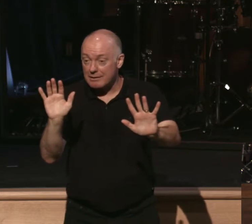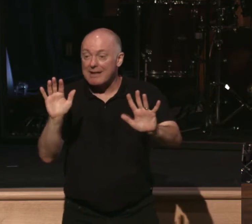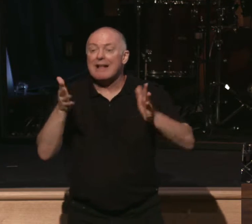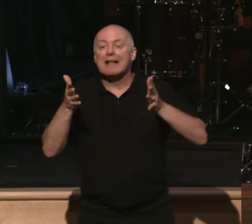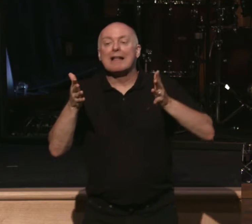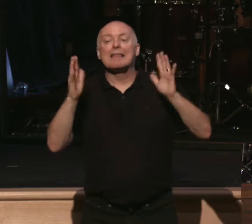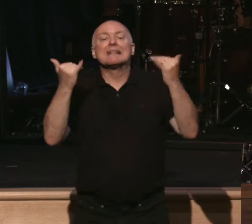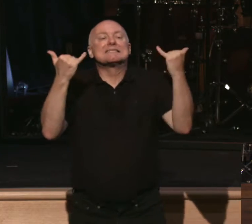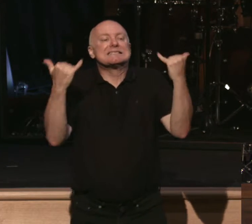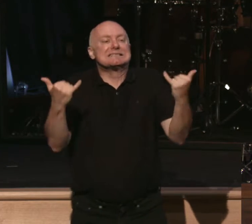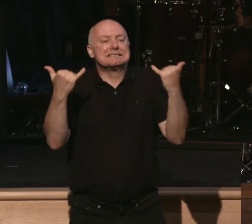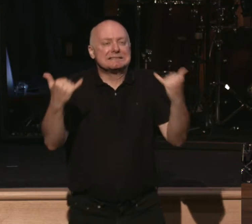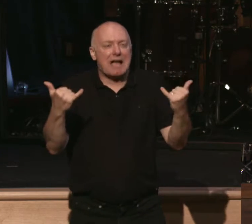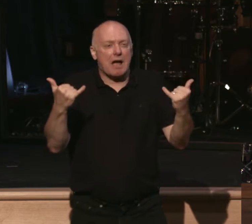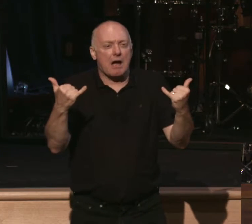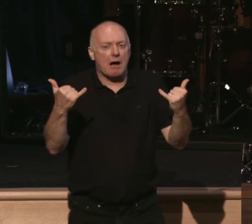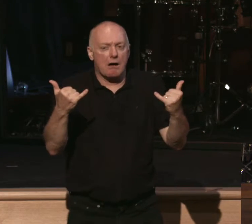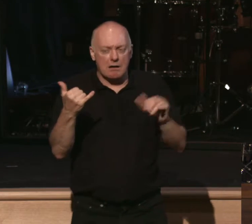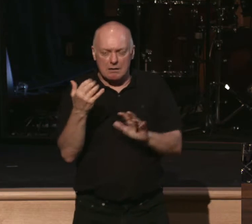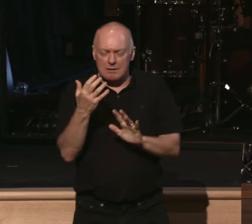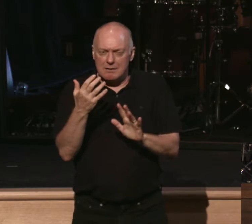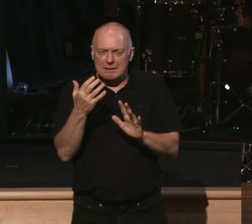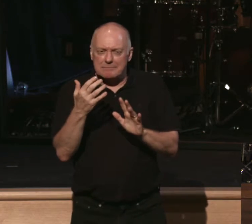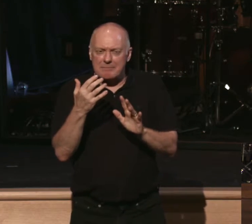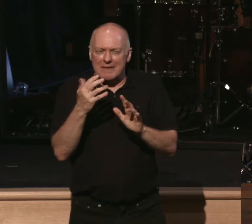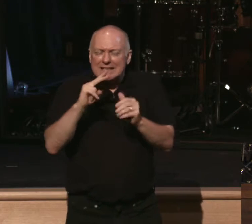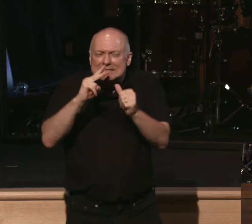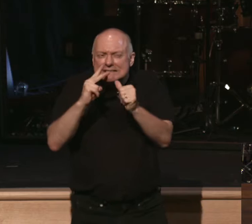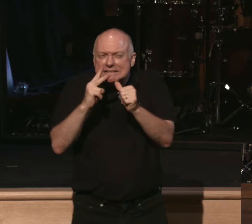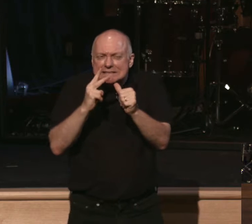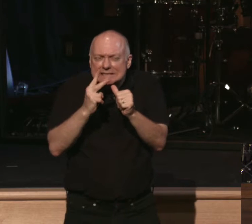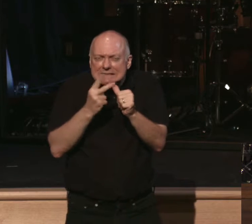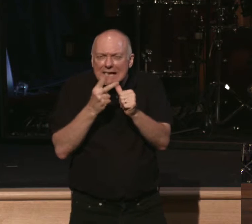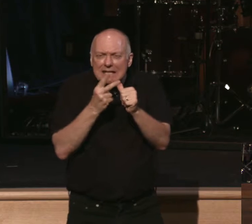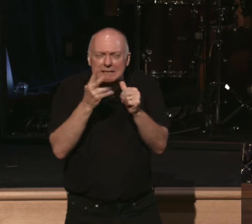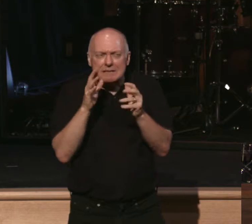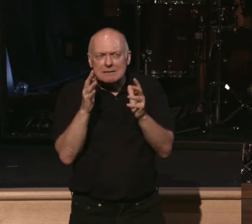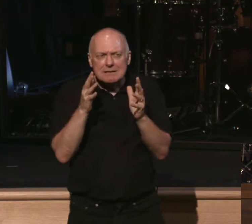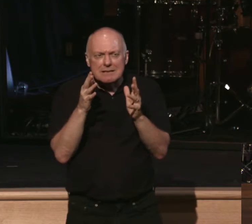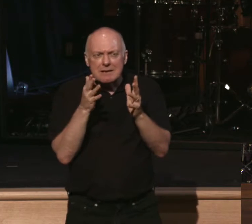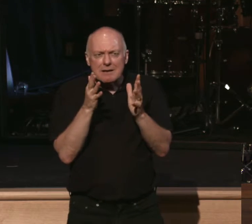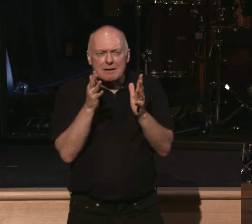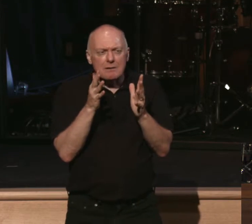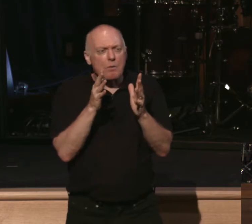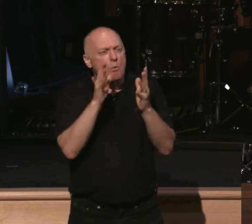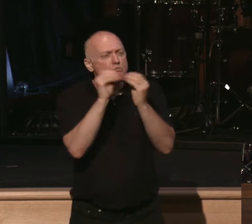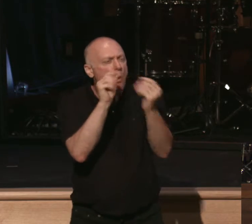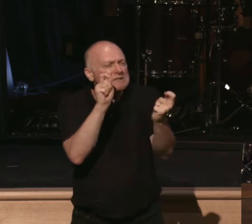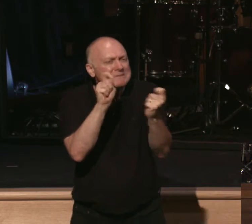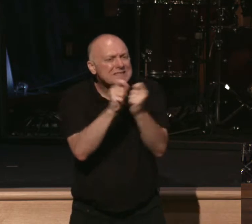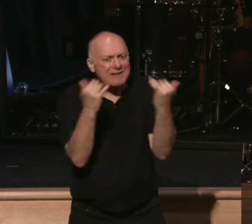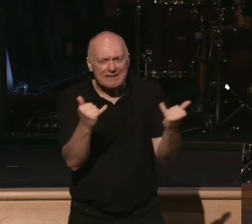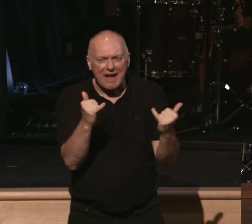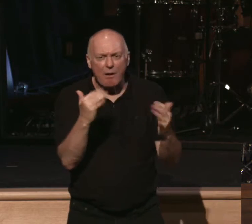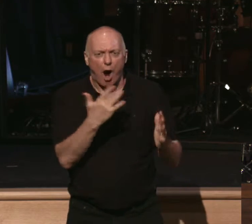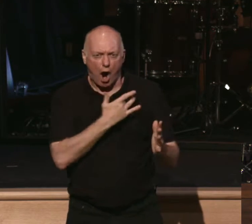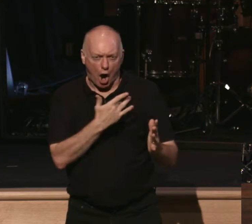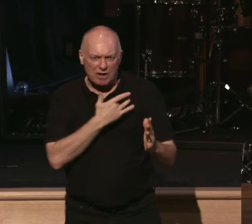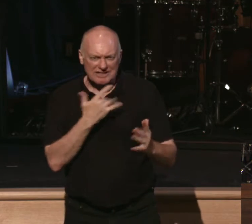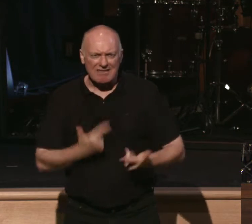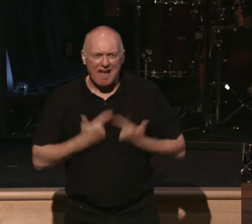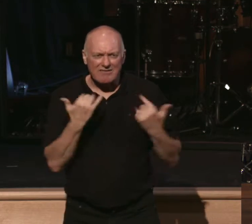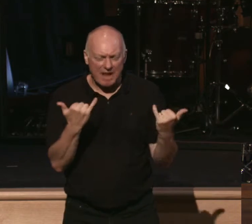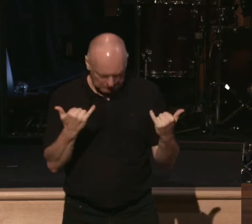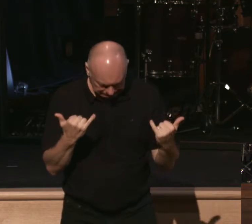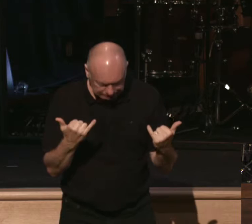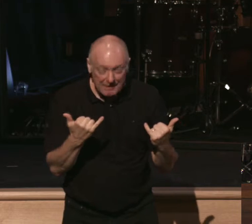let's jump into this second exercise and get even more specific with our own hearts and our own lives. So I want you to do two things